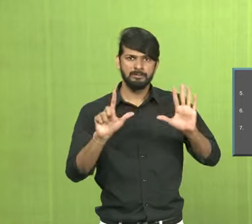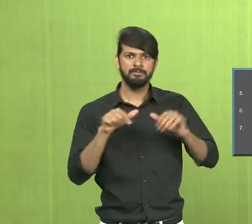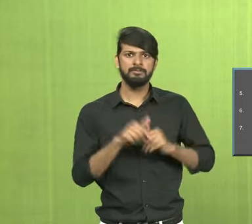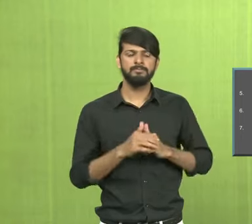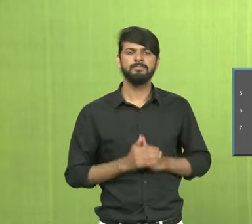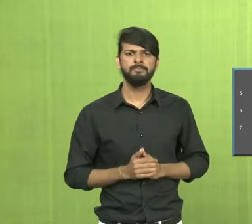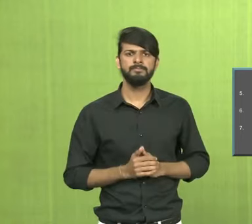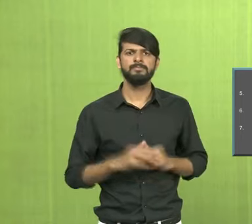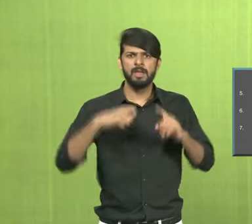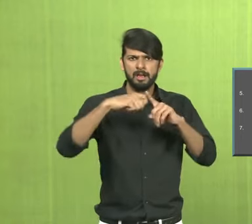Answer number 7.